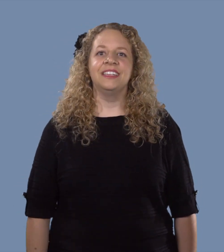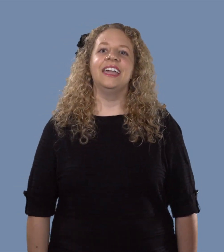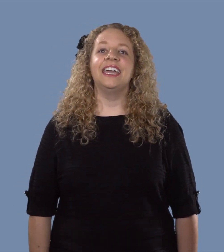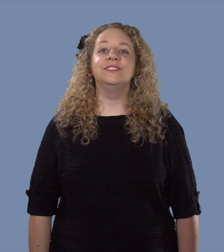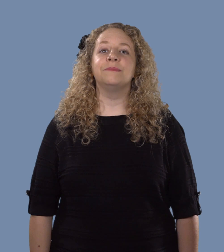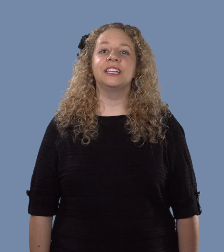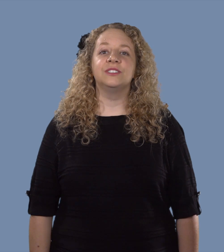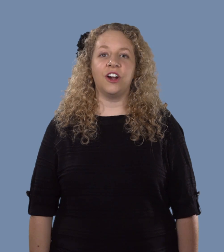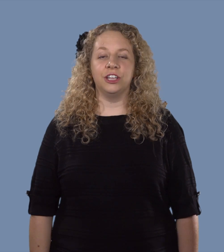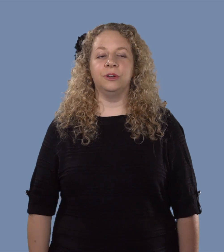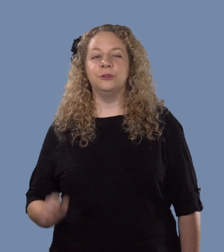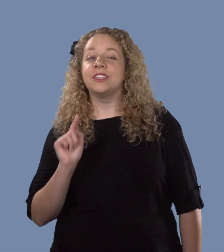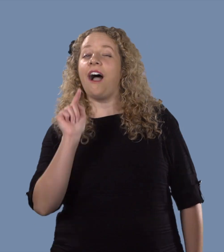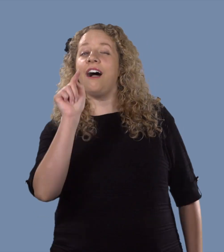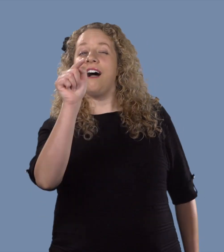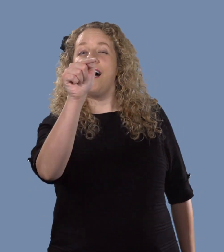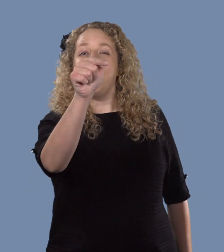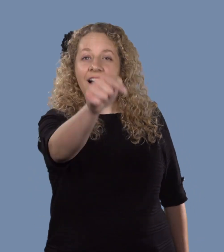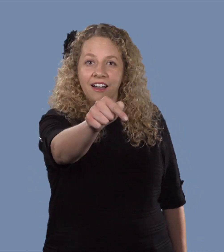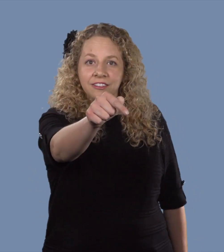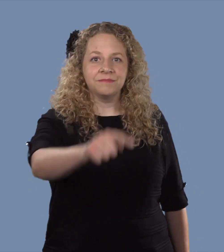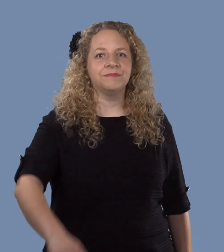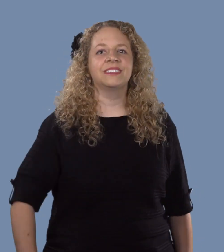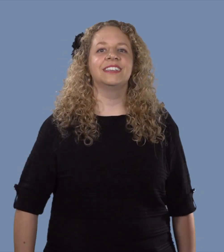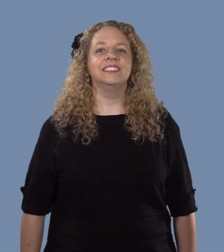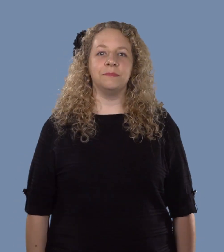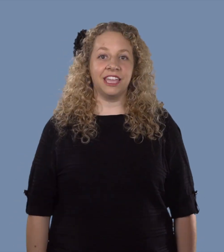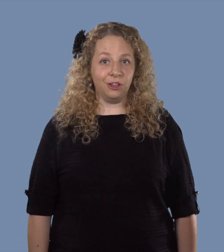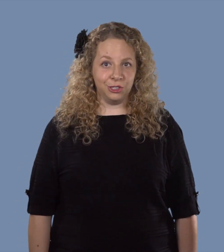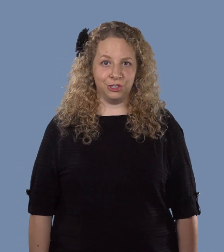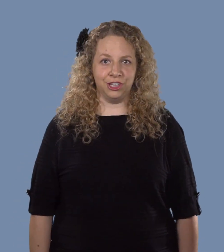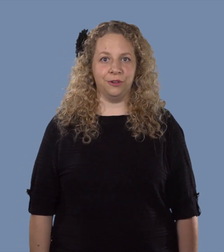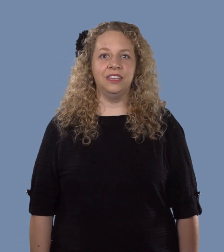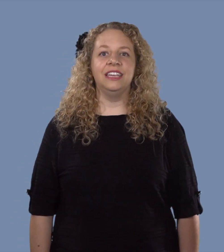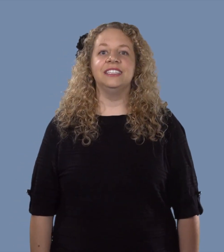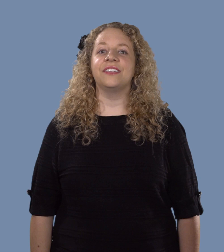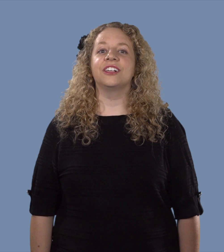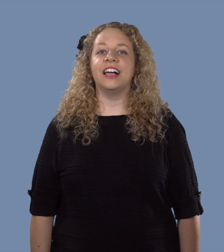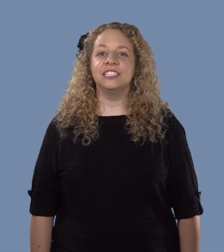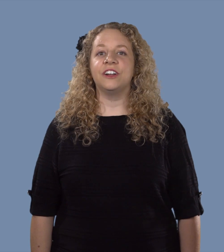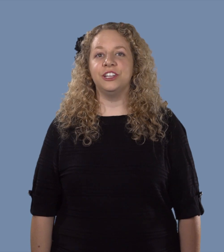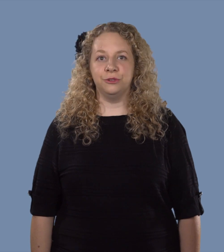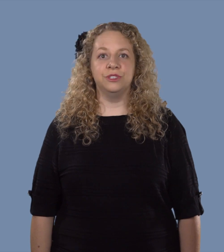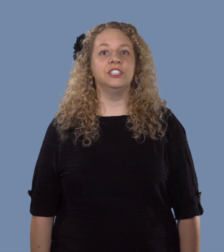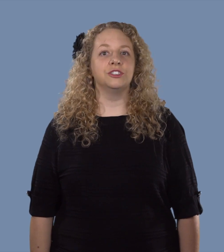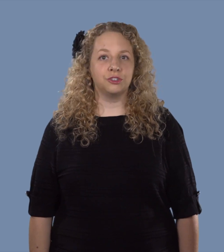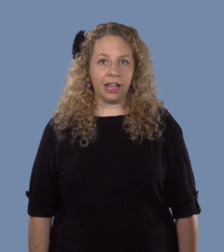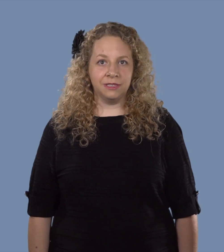that the classifier used to describe something can vary. While the hand shape used is generally based on the actual appearance of something,